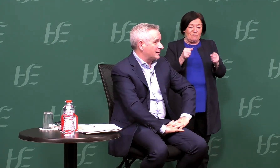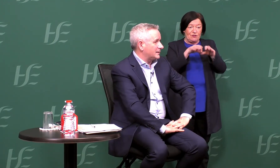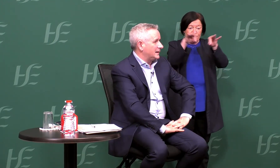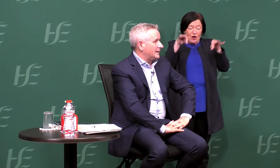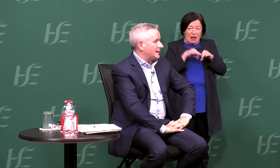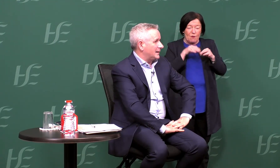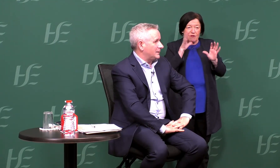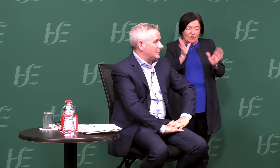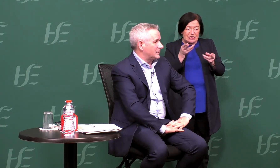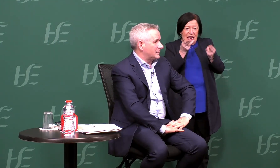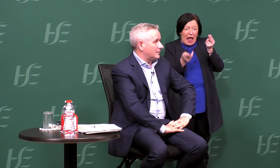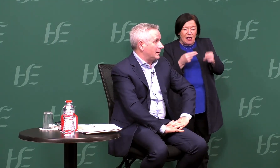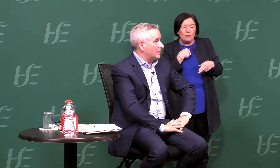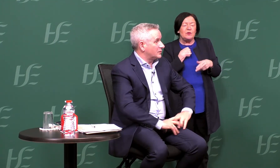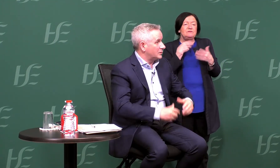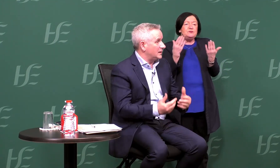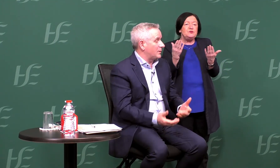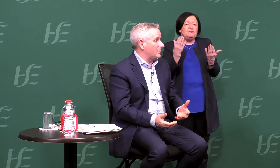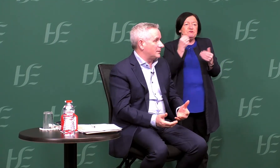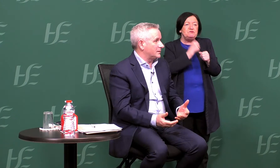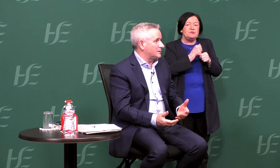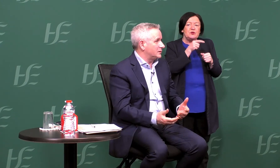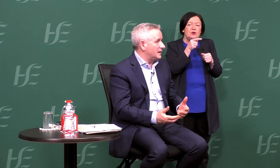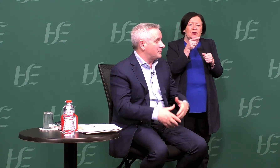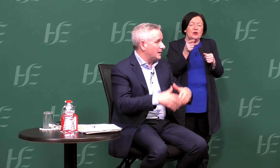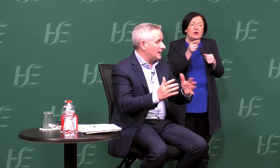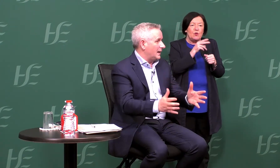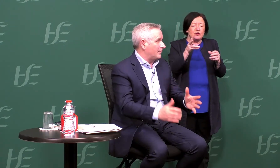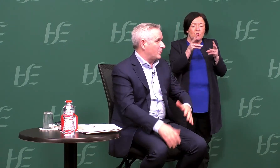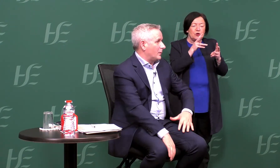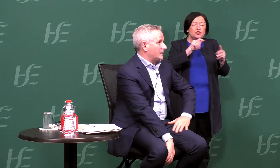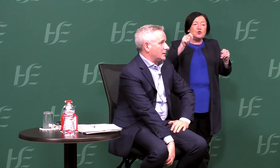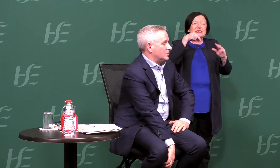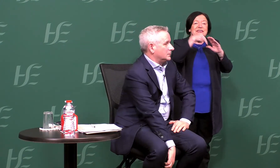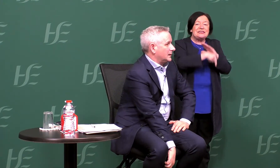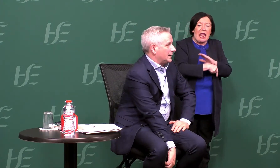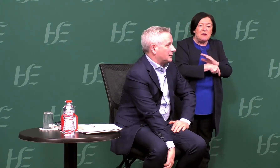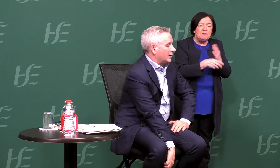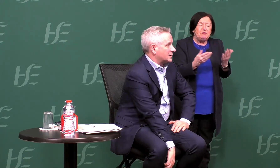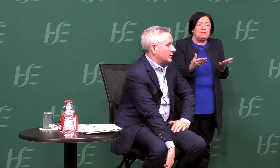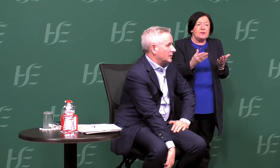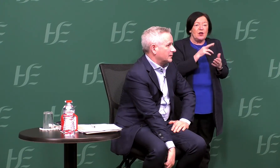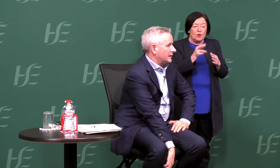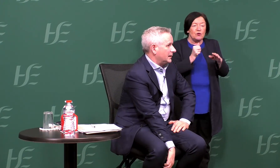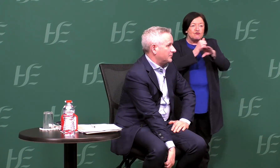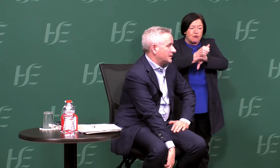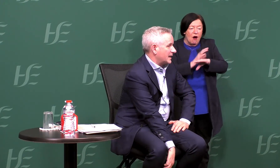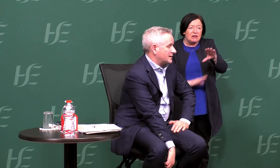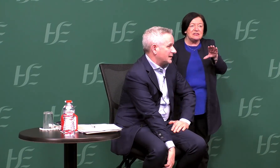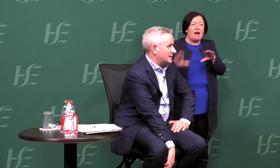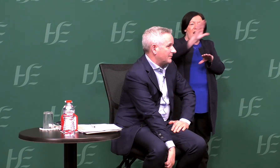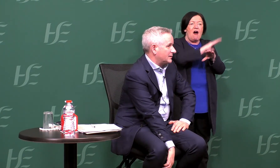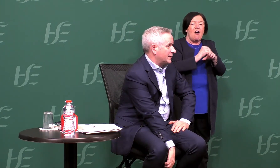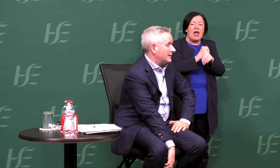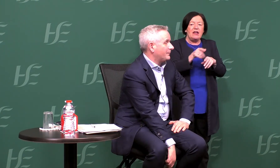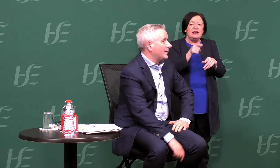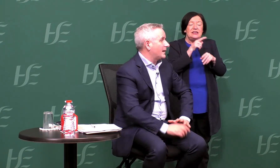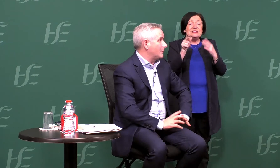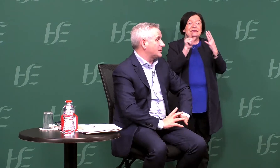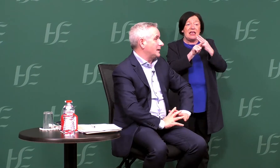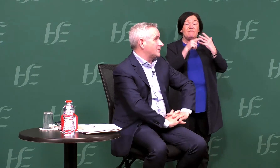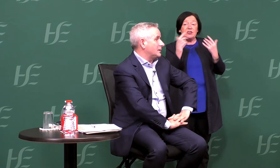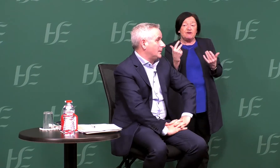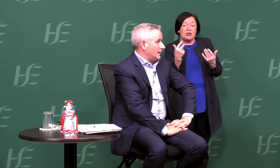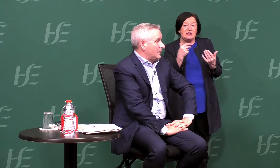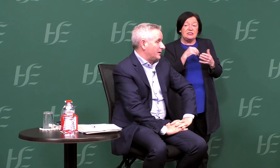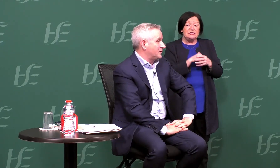to be accurate. We don't want to, go too deep where we don't want to go too deep. We want to go across the board in all of, as Anne said, the 73